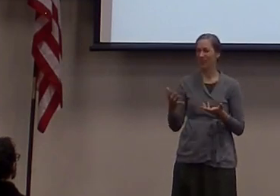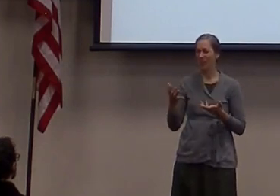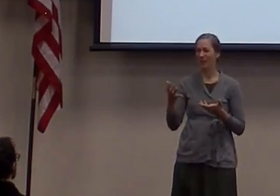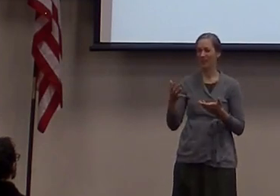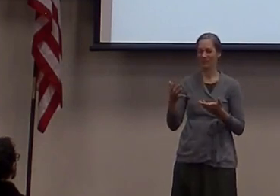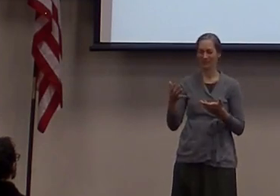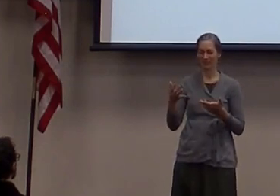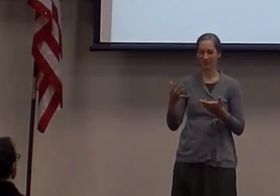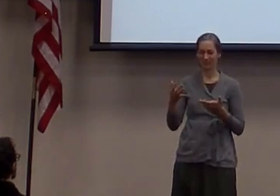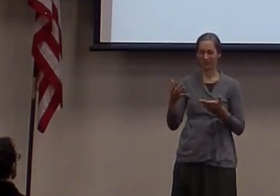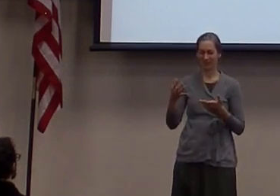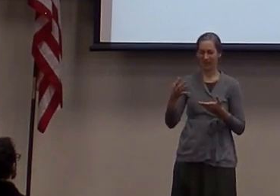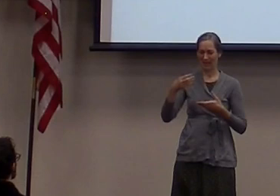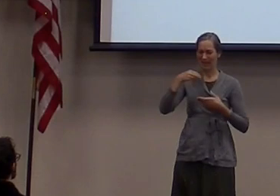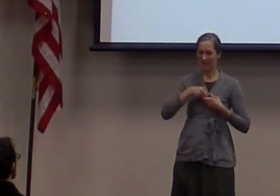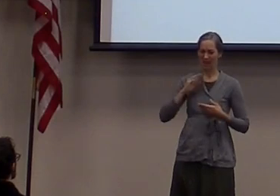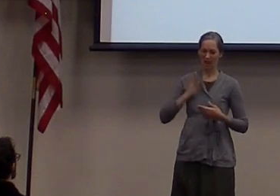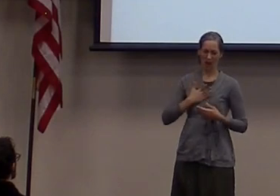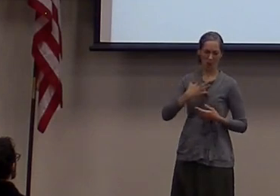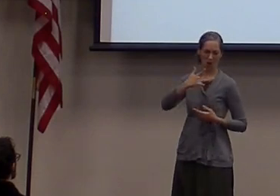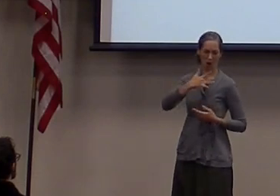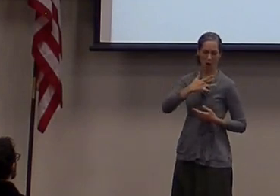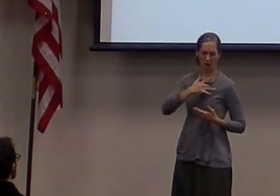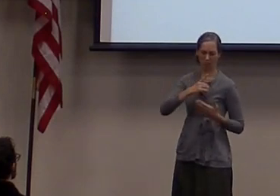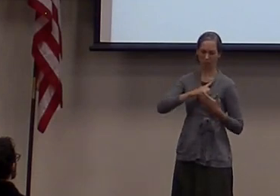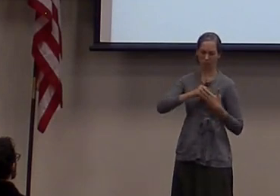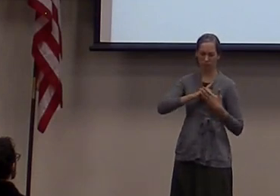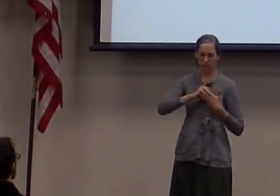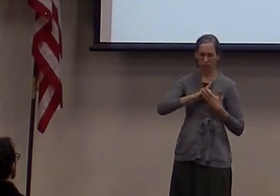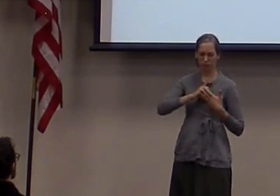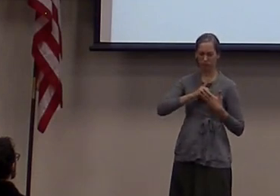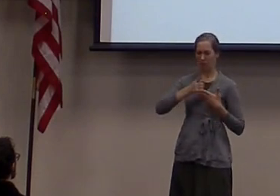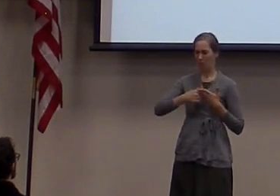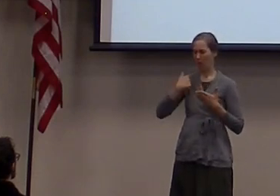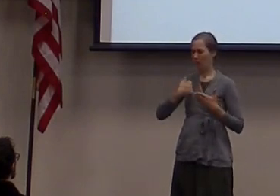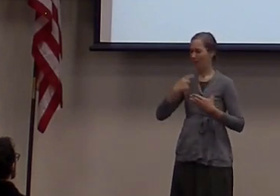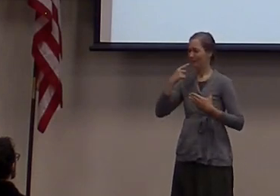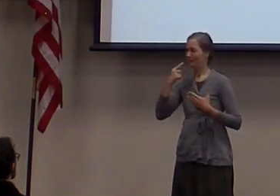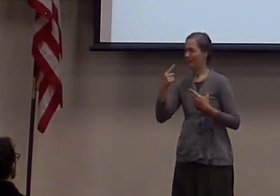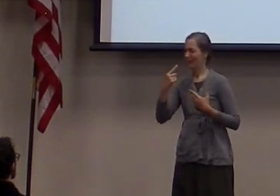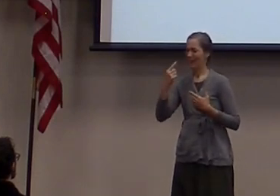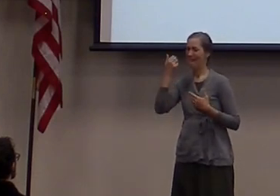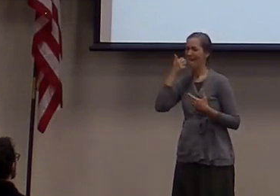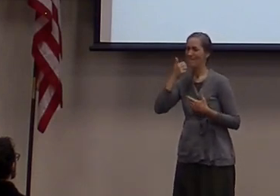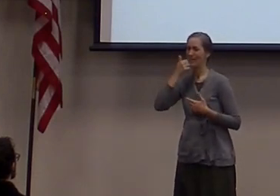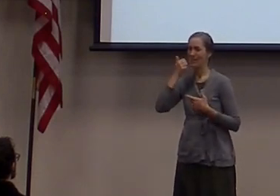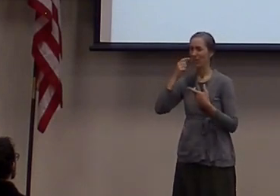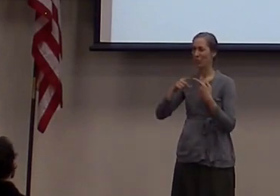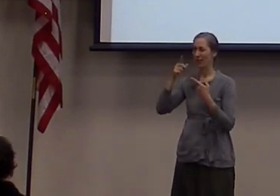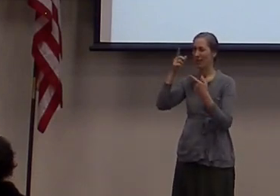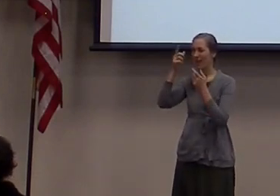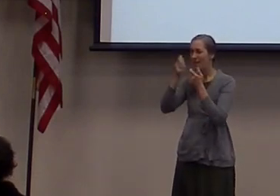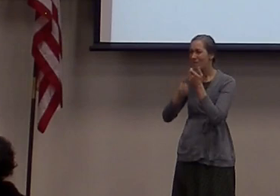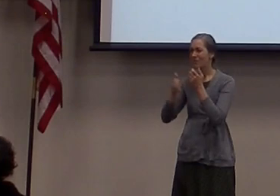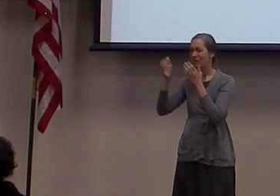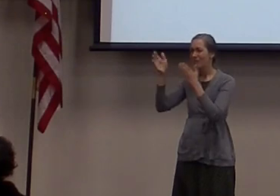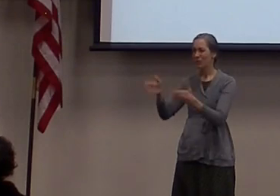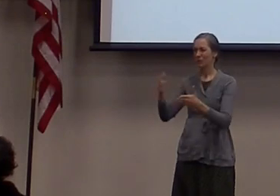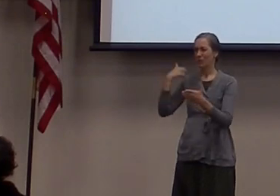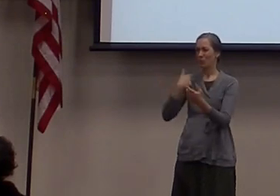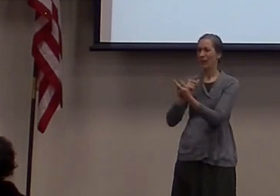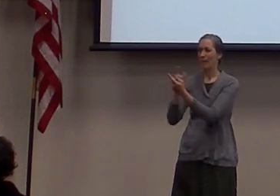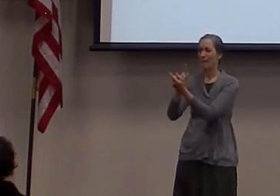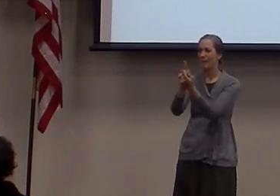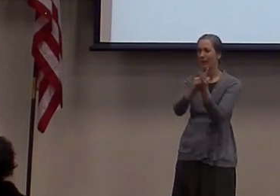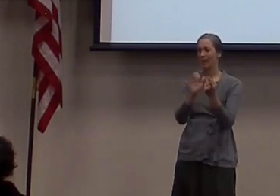with every heartbeat, every day, to every one of us as we go out to share the good news of Jesus with the world around us.